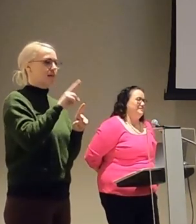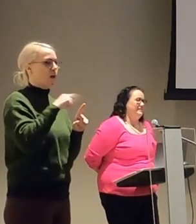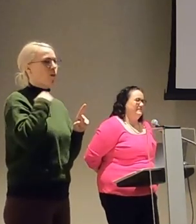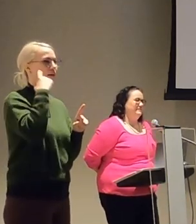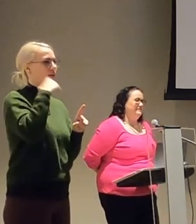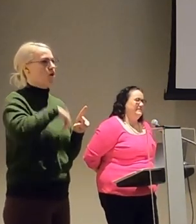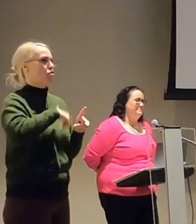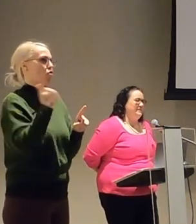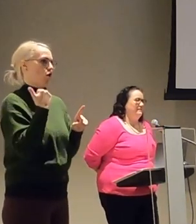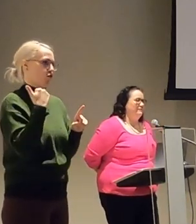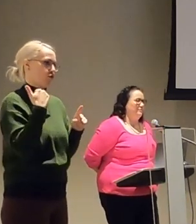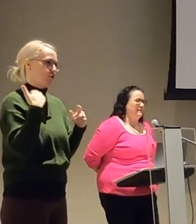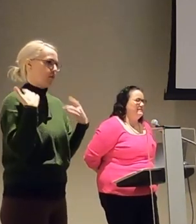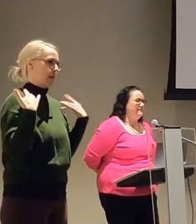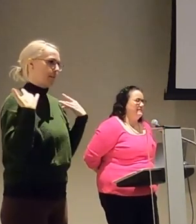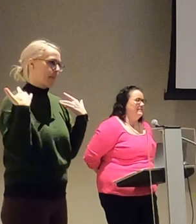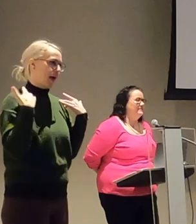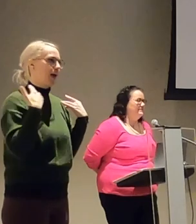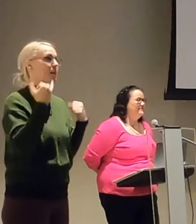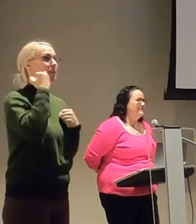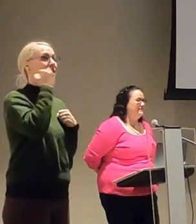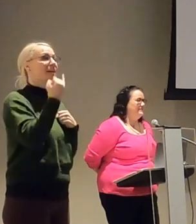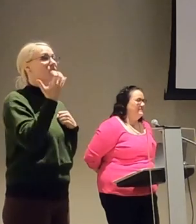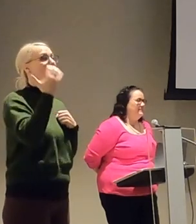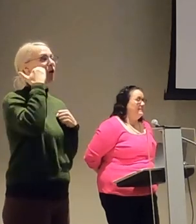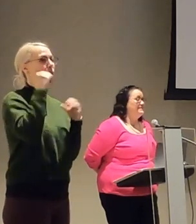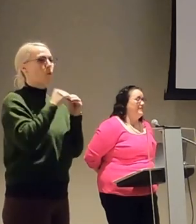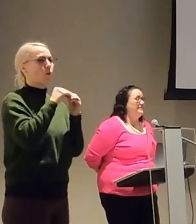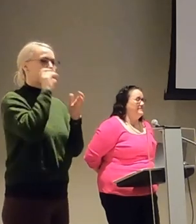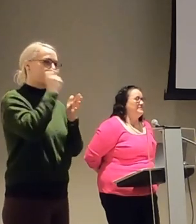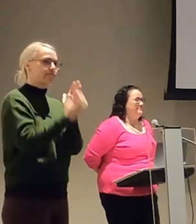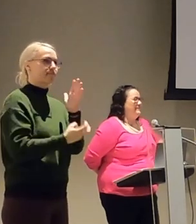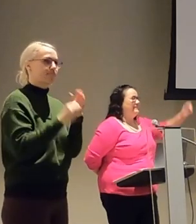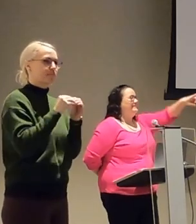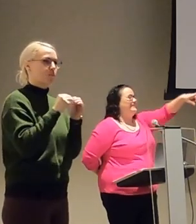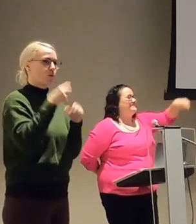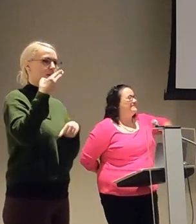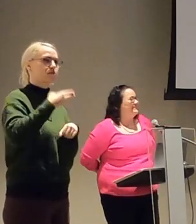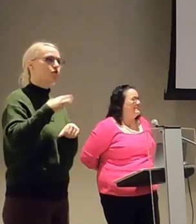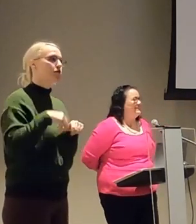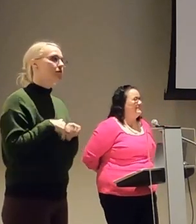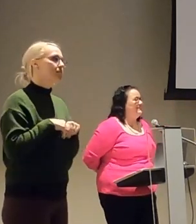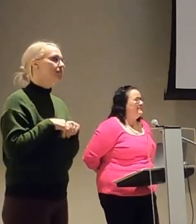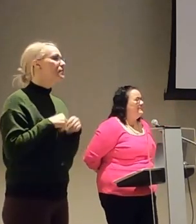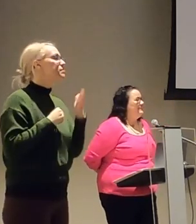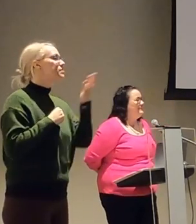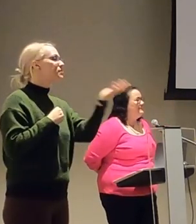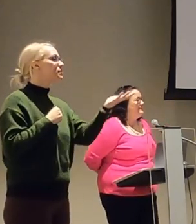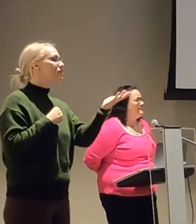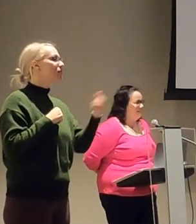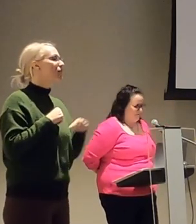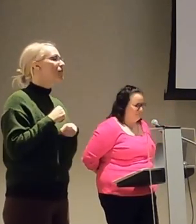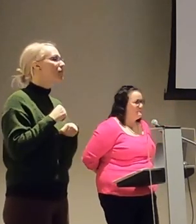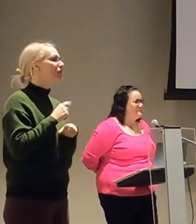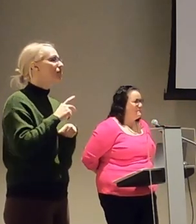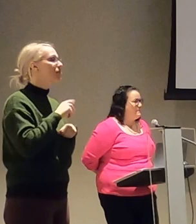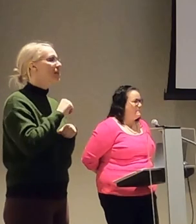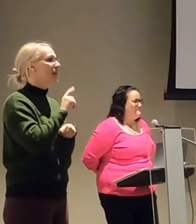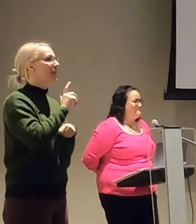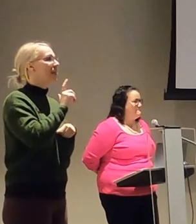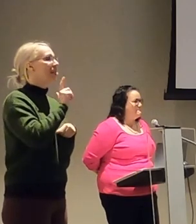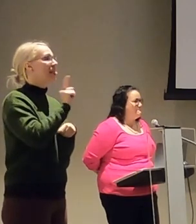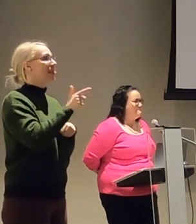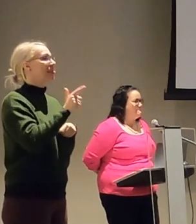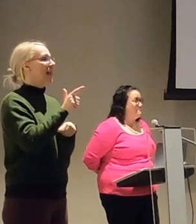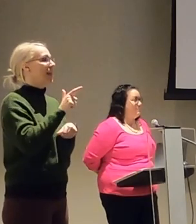art history deep dive for me to see. It's very disturbing. Yes? A little later on, there is a